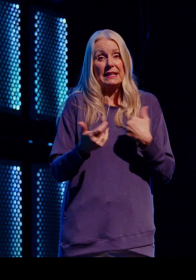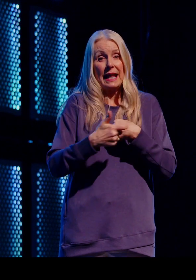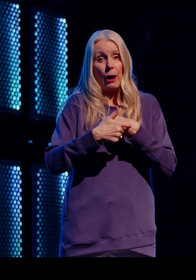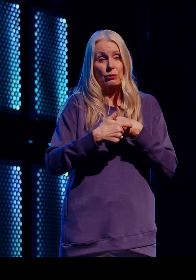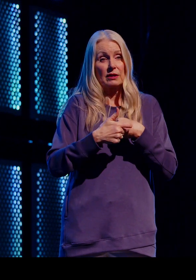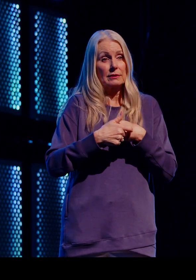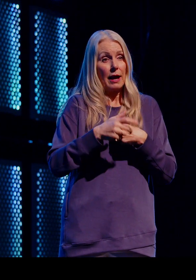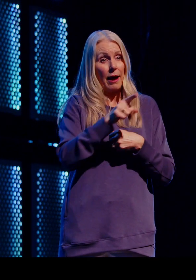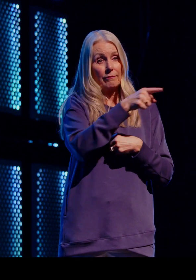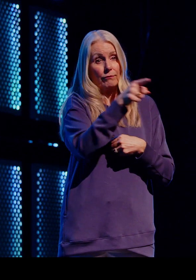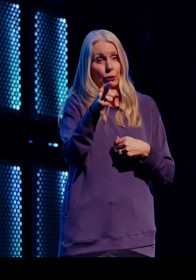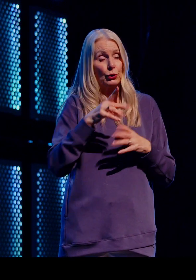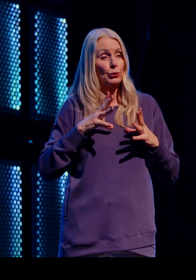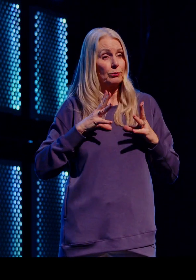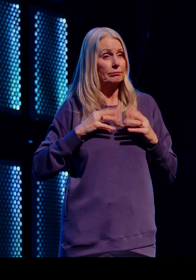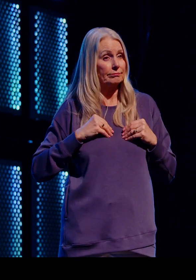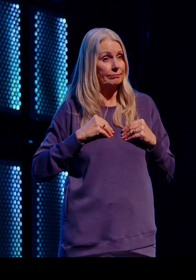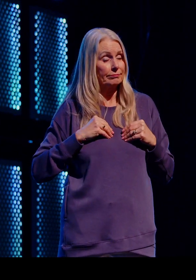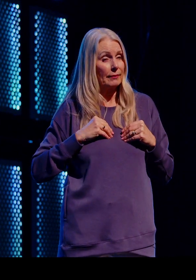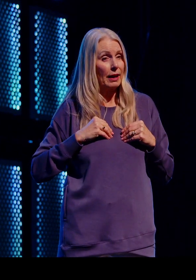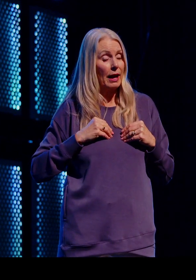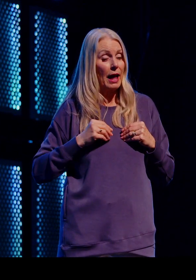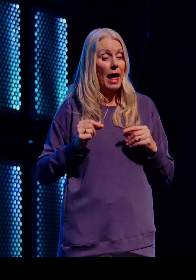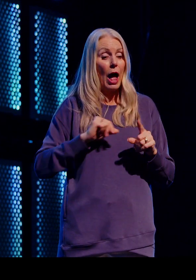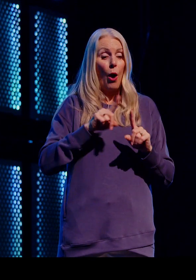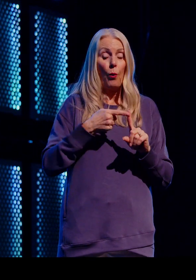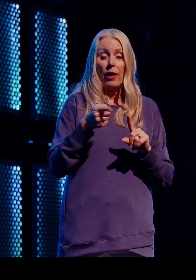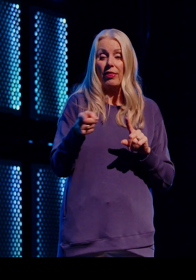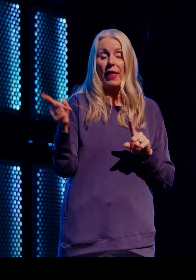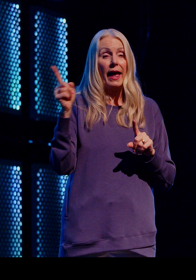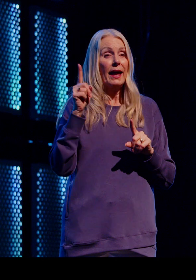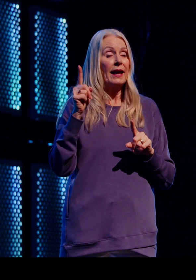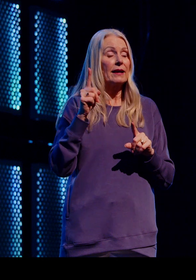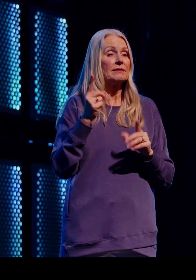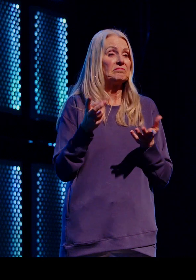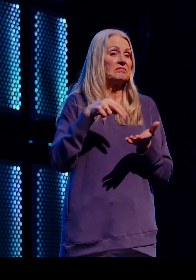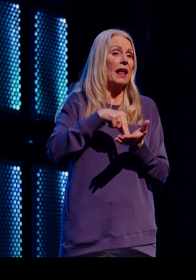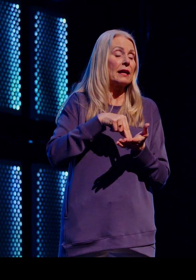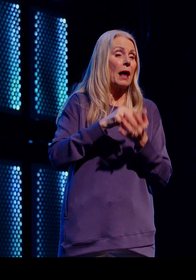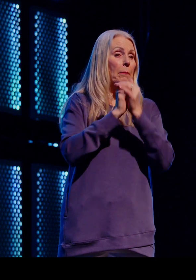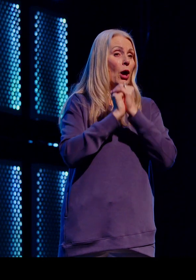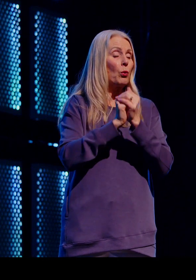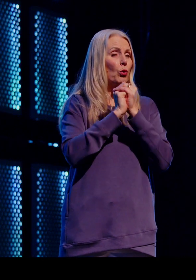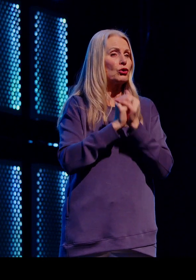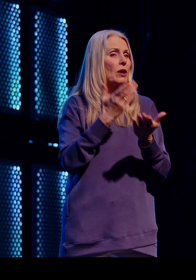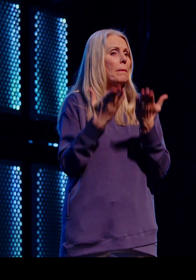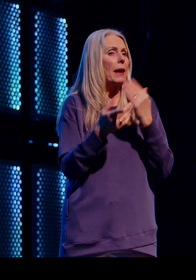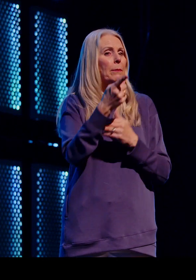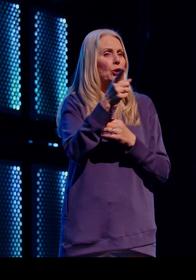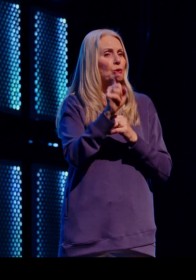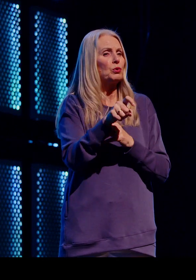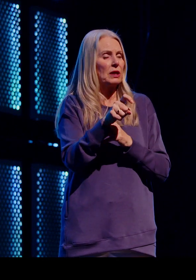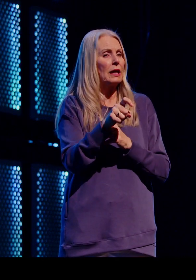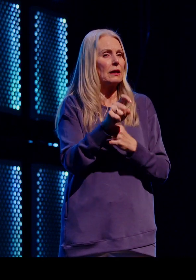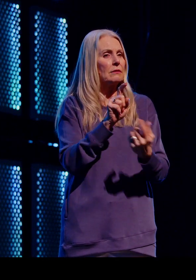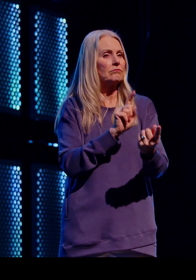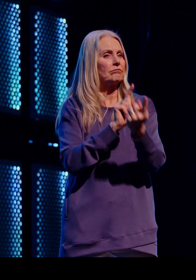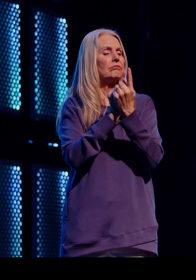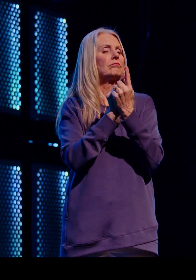time. And when they get up to worship and sing, maybe you need to go up there and